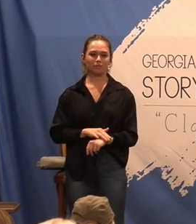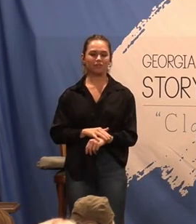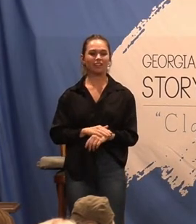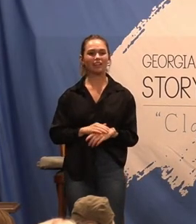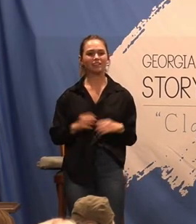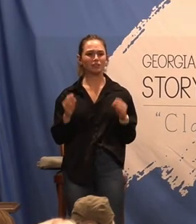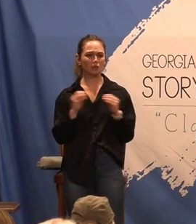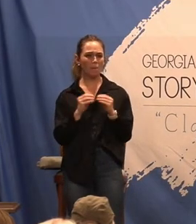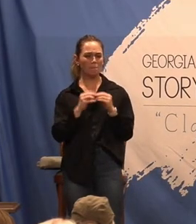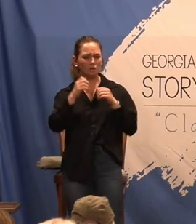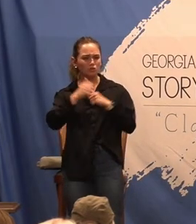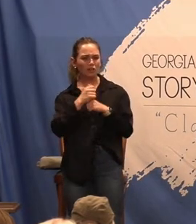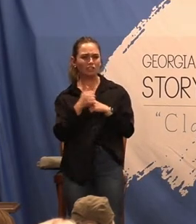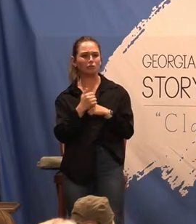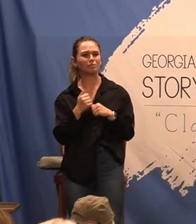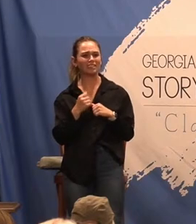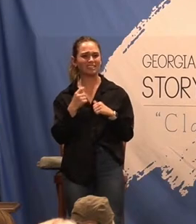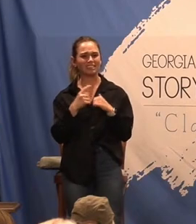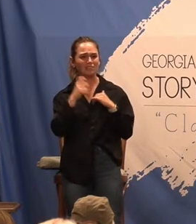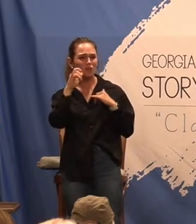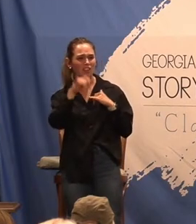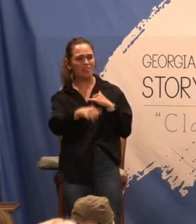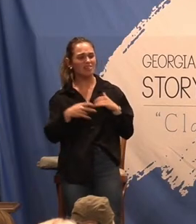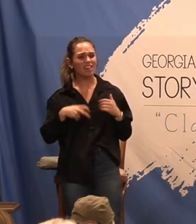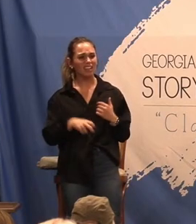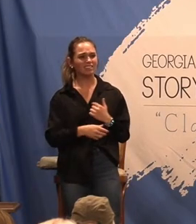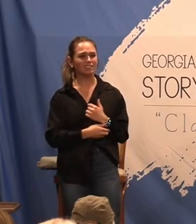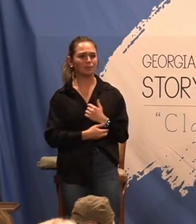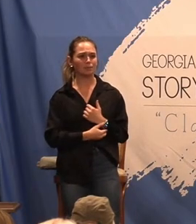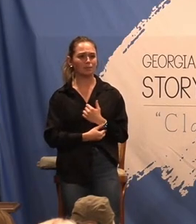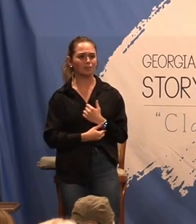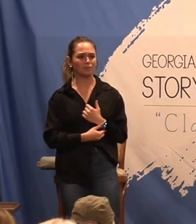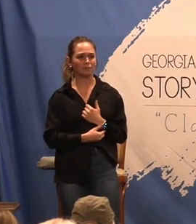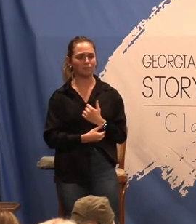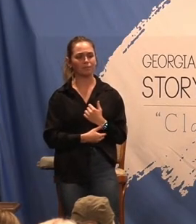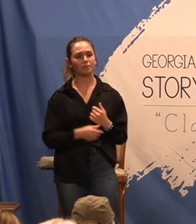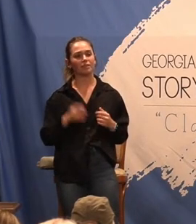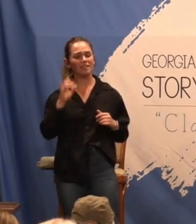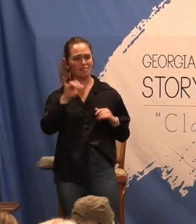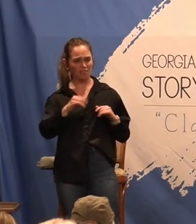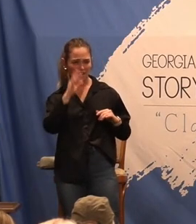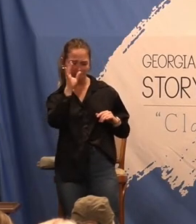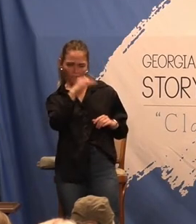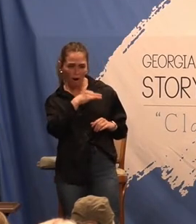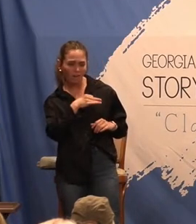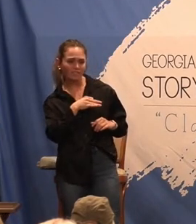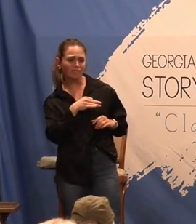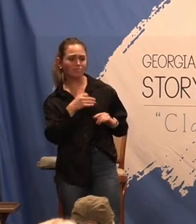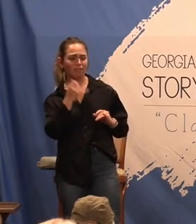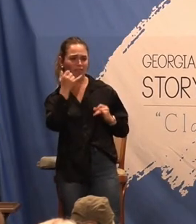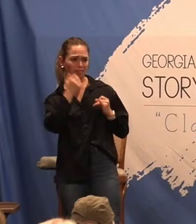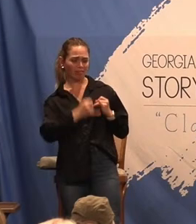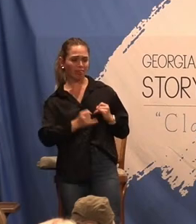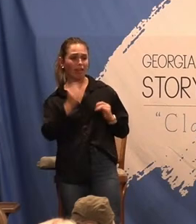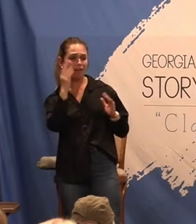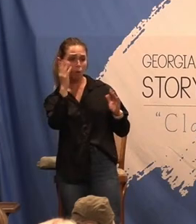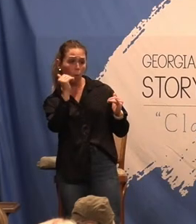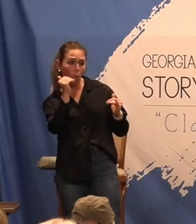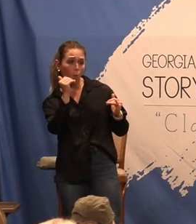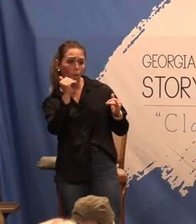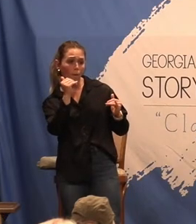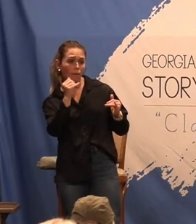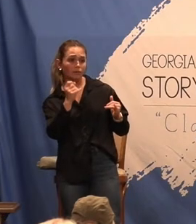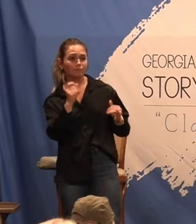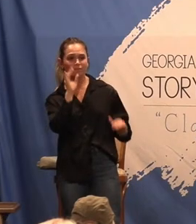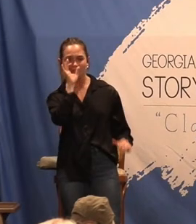more treacherous and deceitful than that snake, it's that fox. But it was his last hope. So he